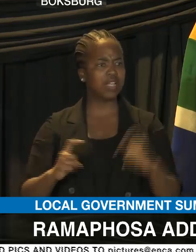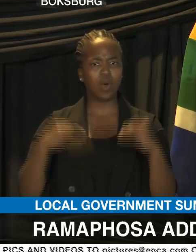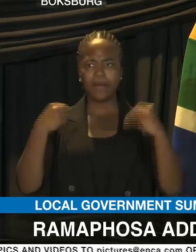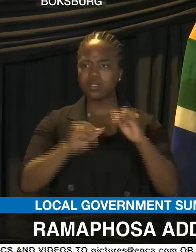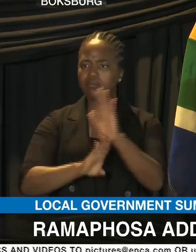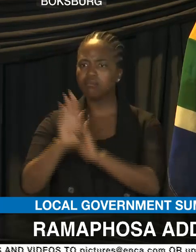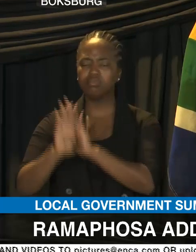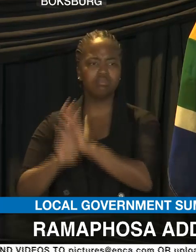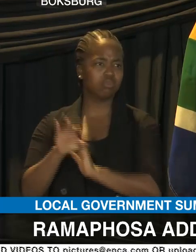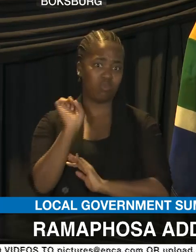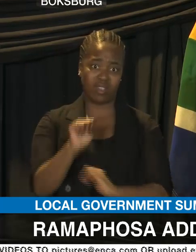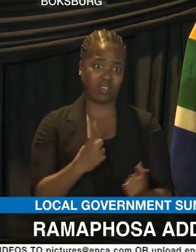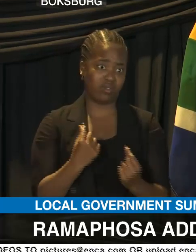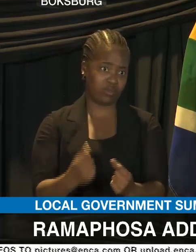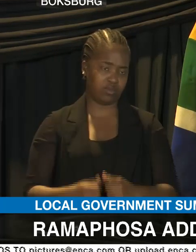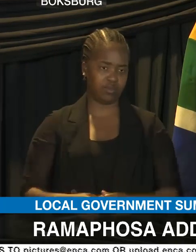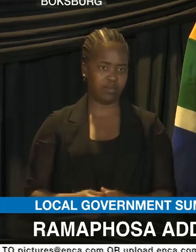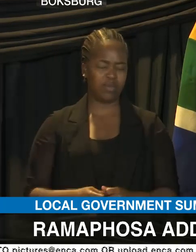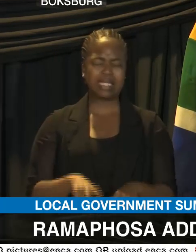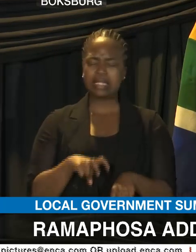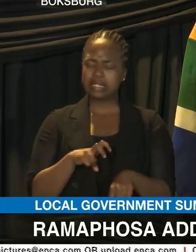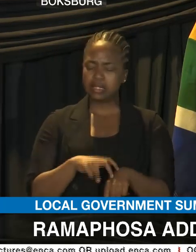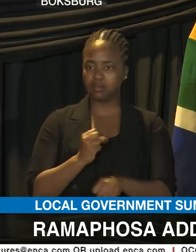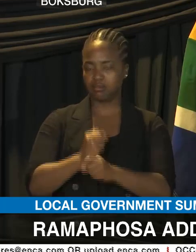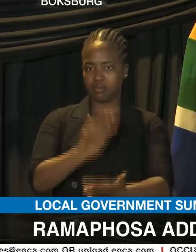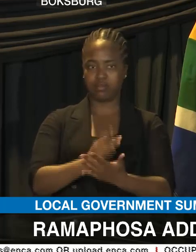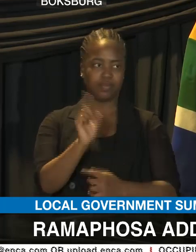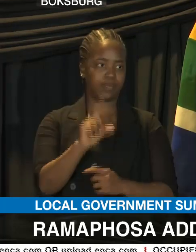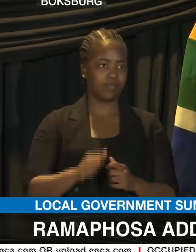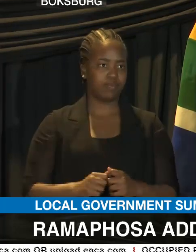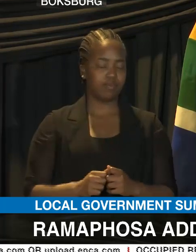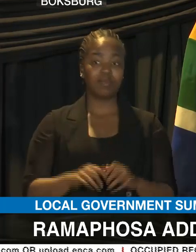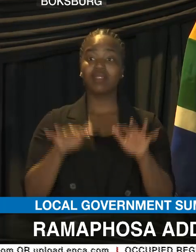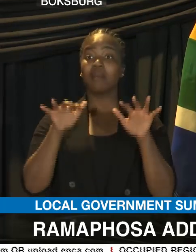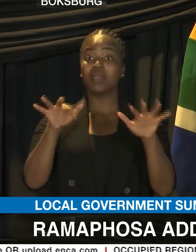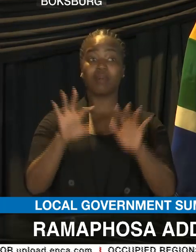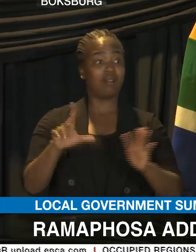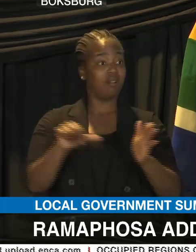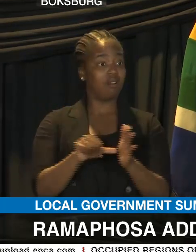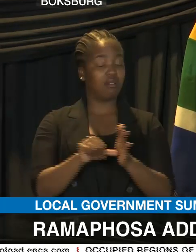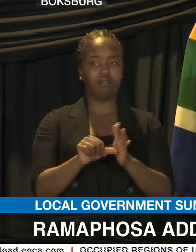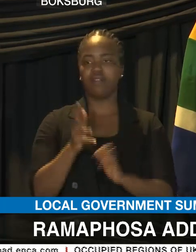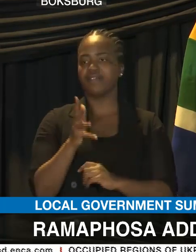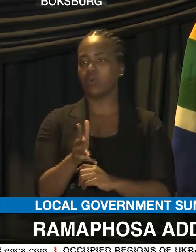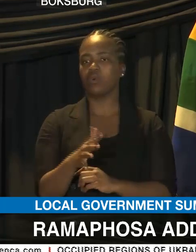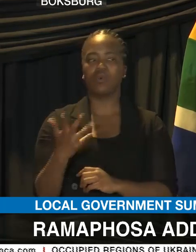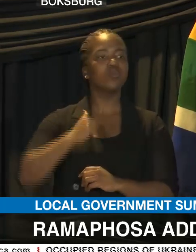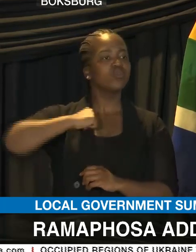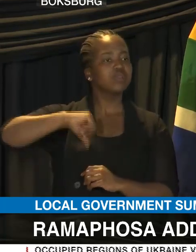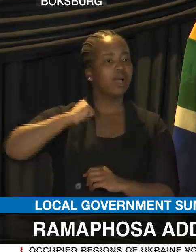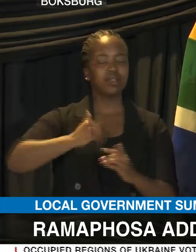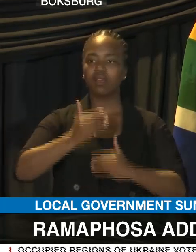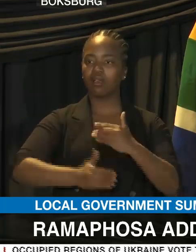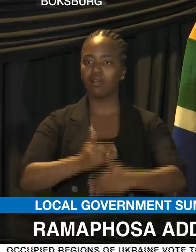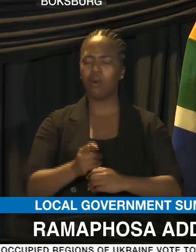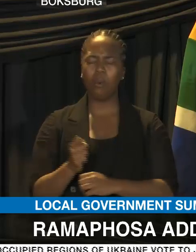will immediately follow. We need to ensure that the key players in the running of the municipality,